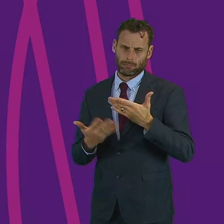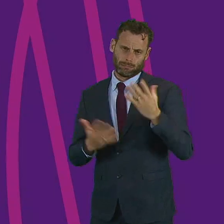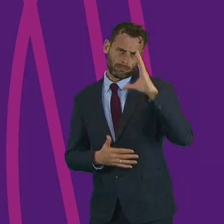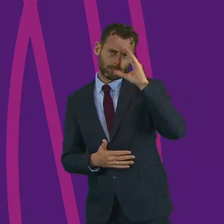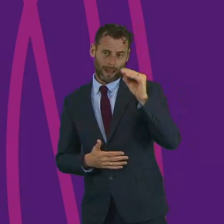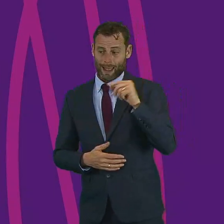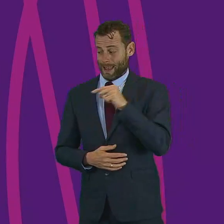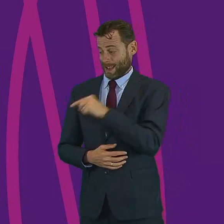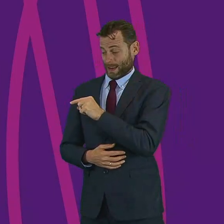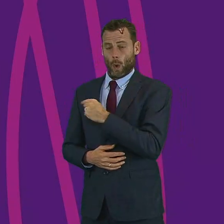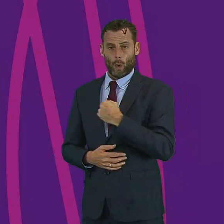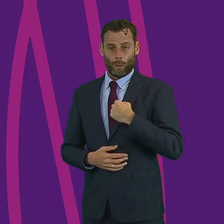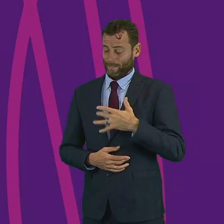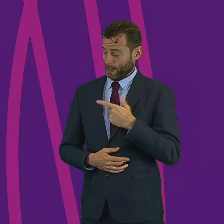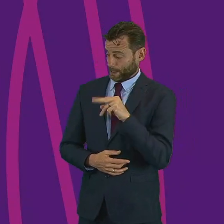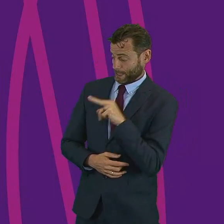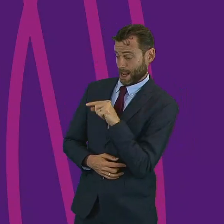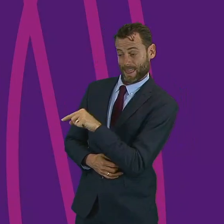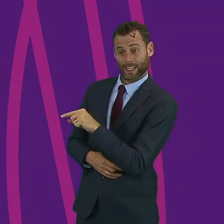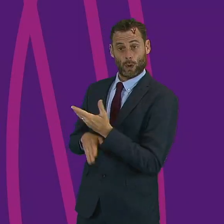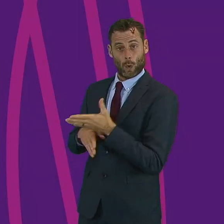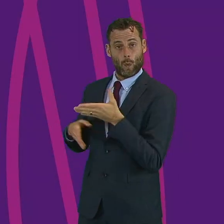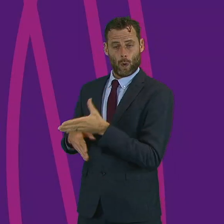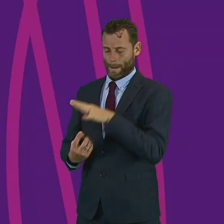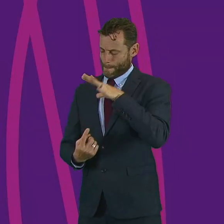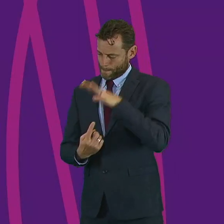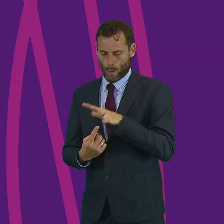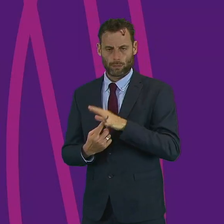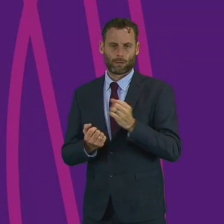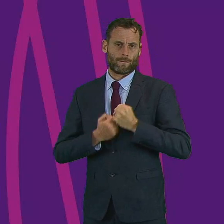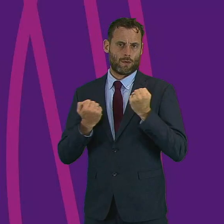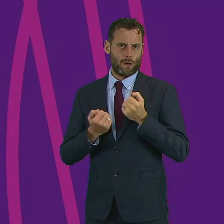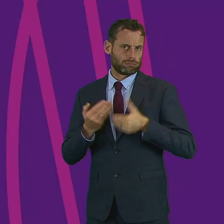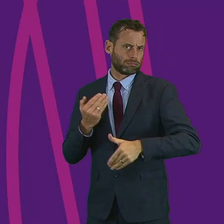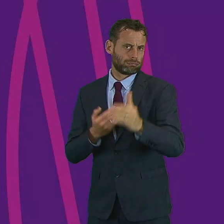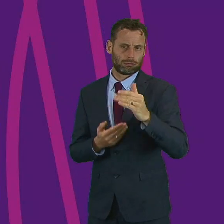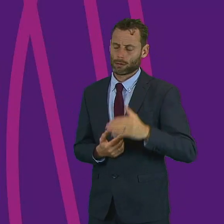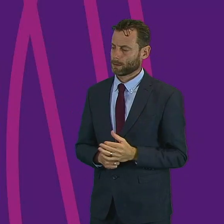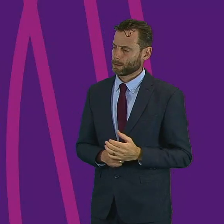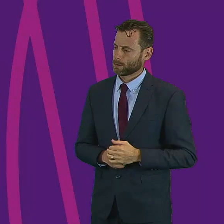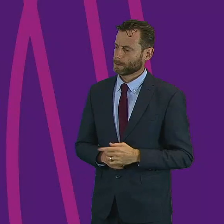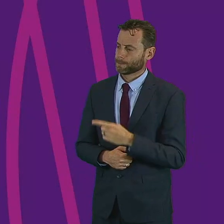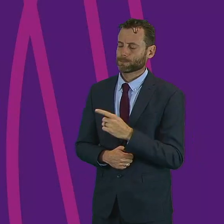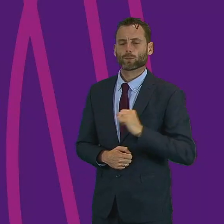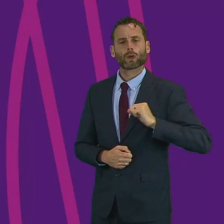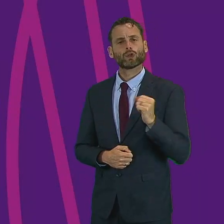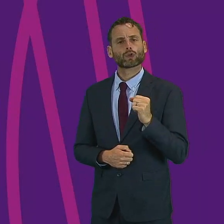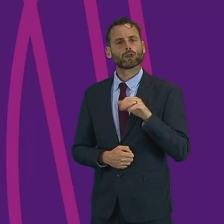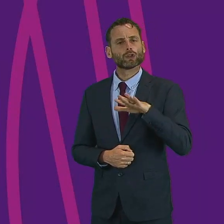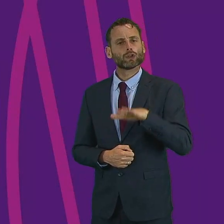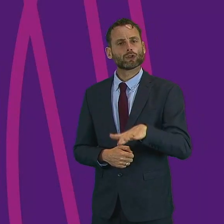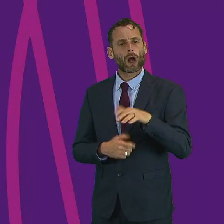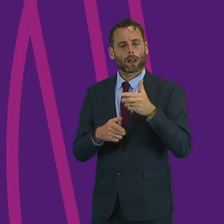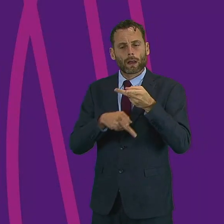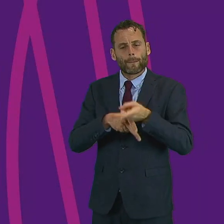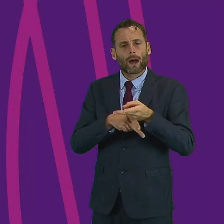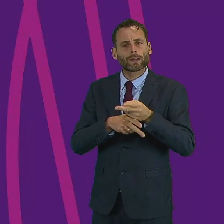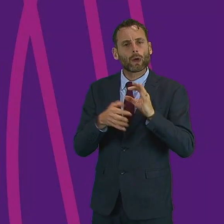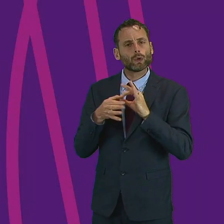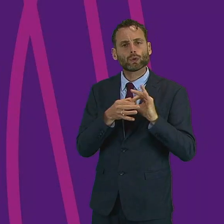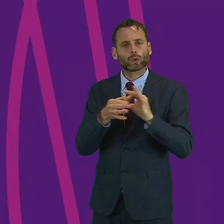natural world on which we all depend. So can I ask, when will the government pay farmers to recover nature rather than degrading